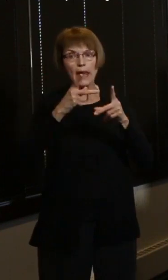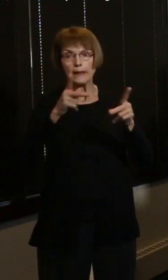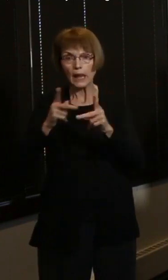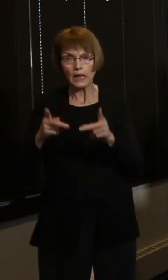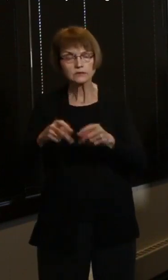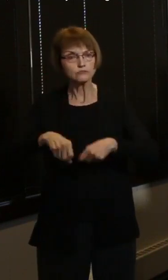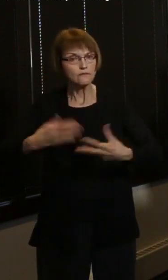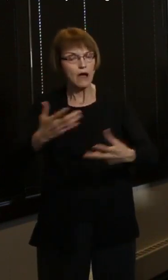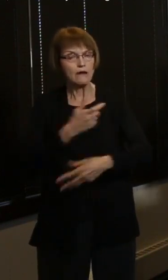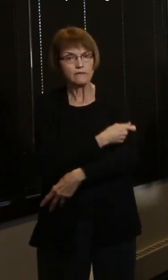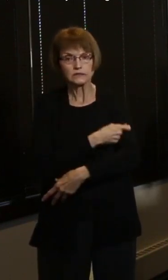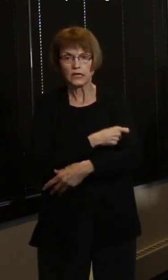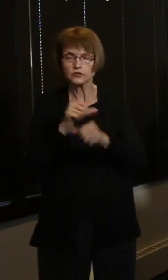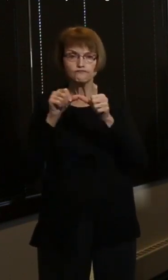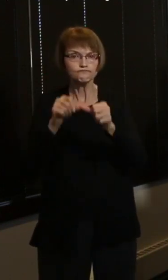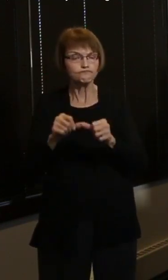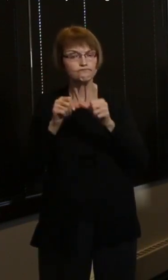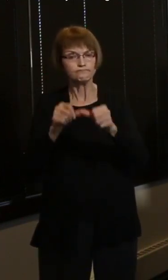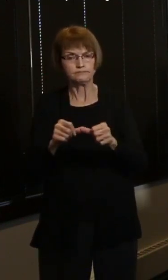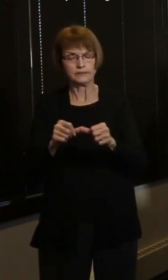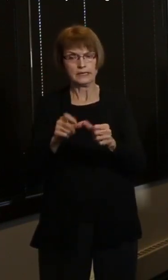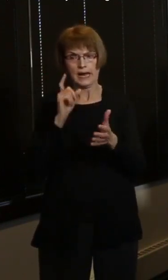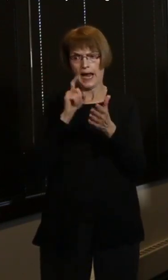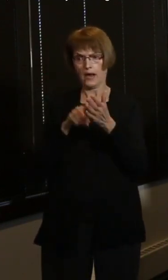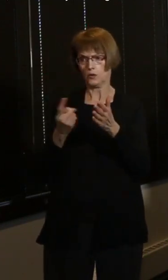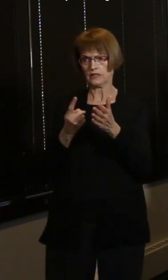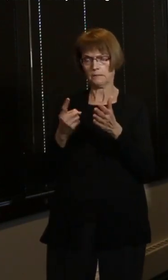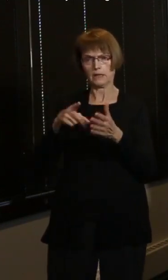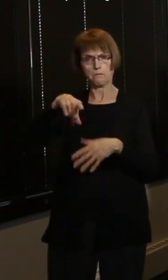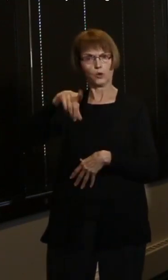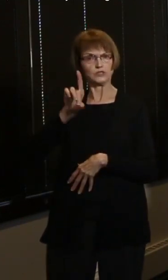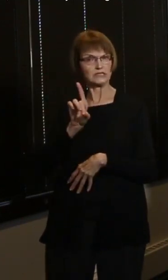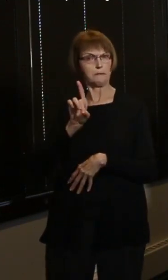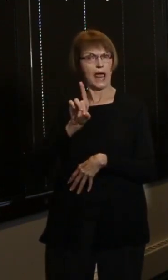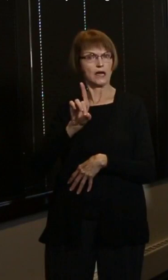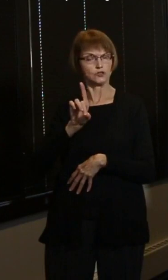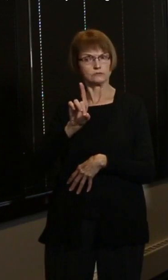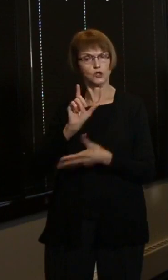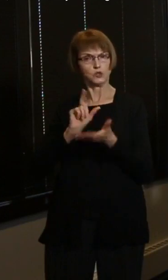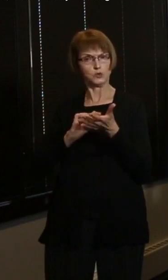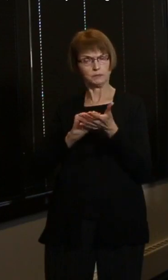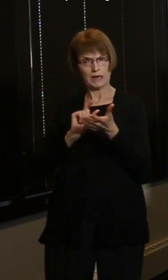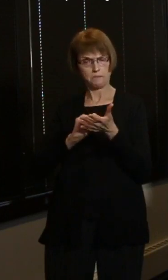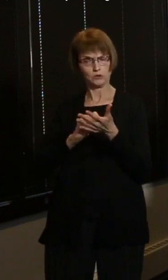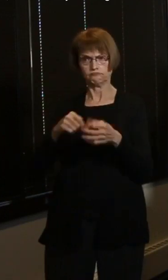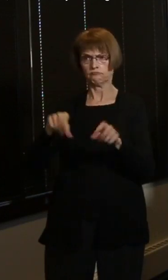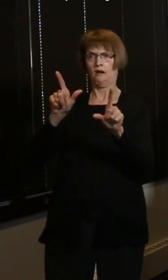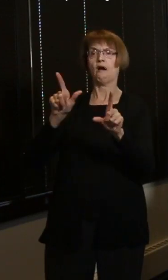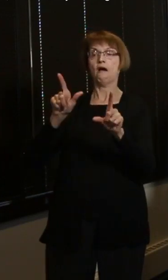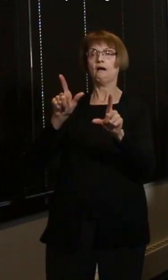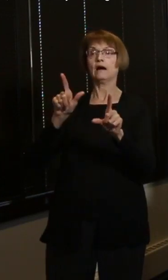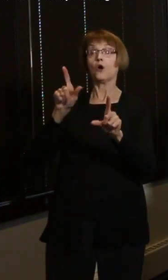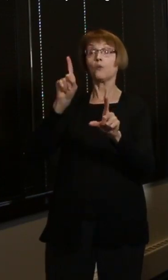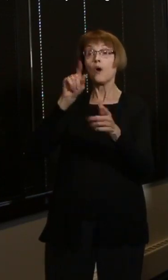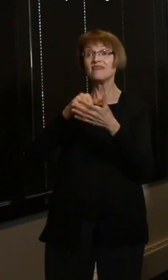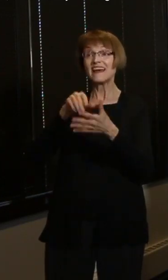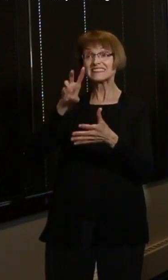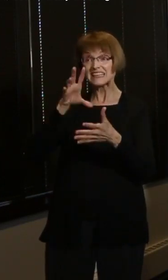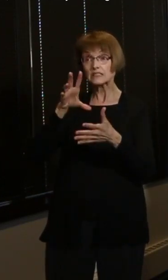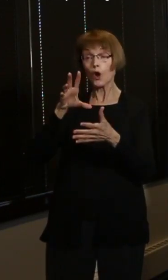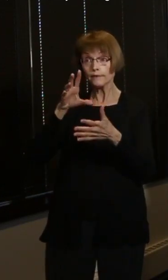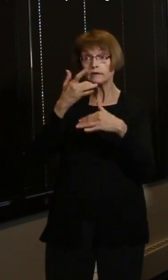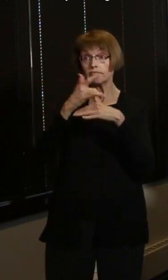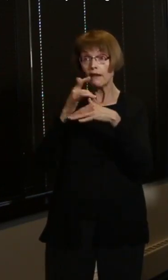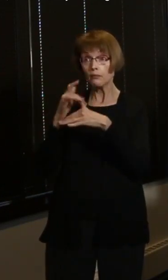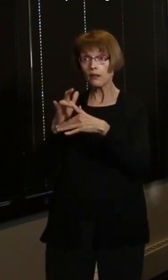vaccination sites going on. I saw something on the Post-Dispatch website about 1,600 slots being opened across